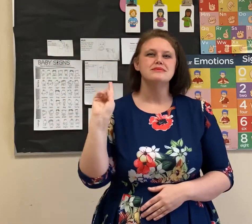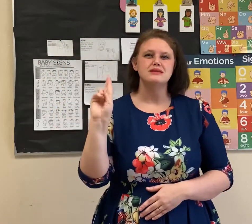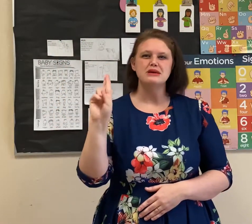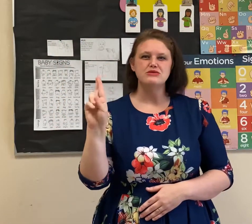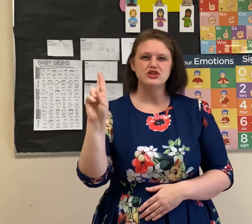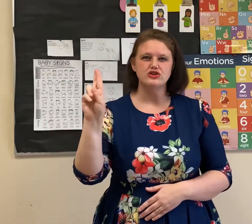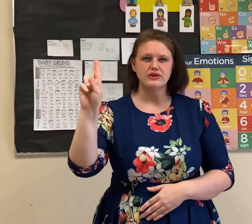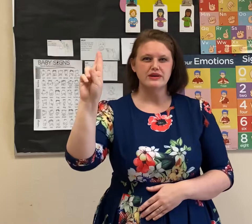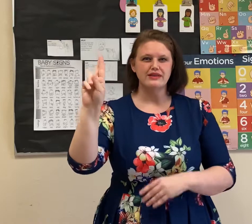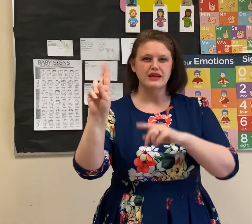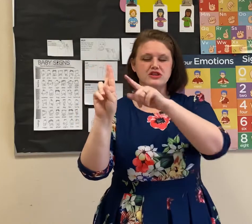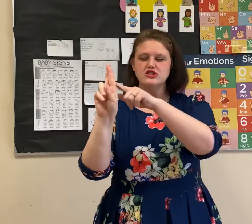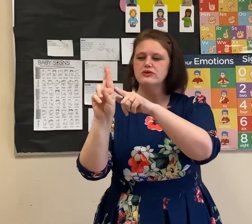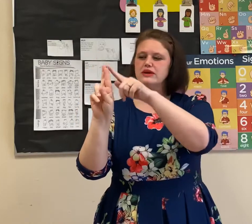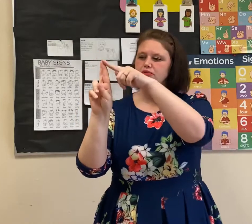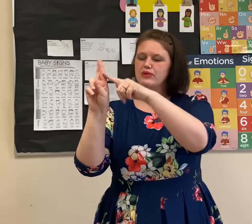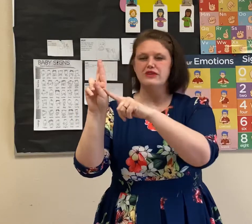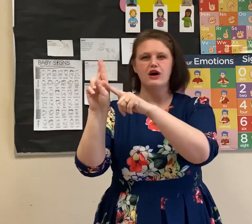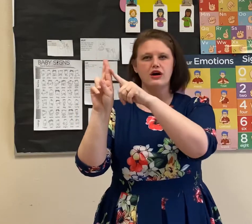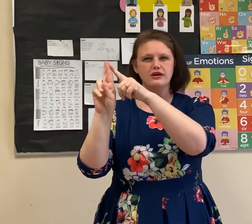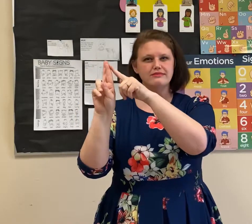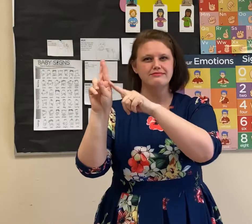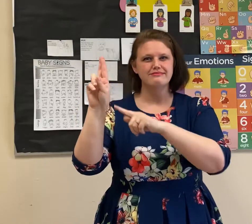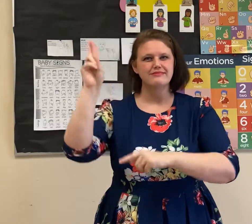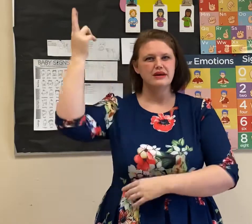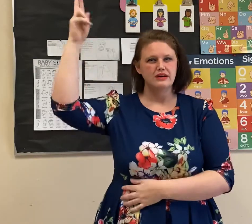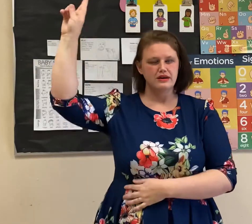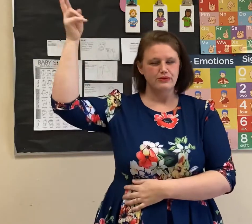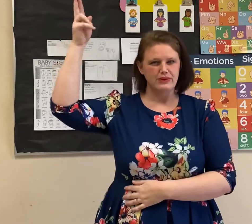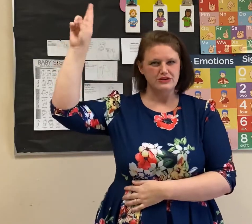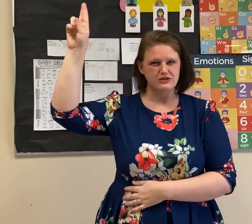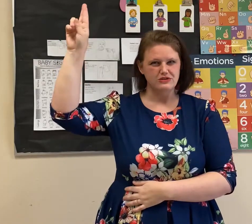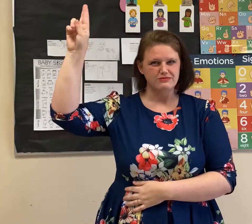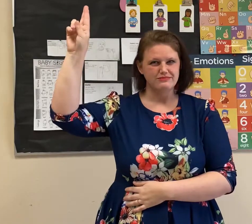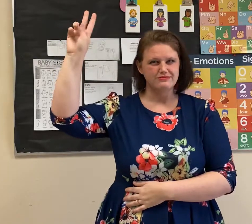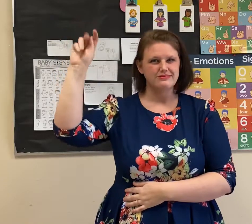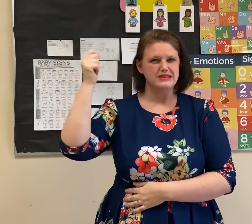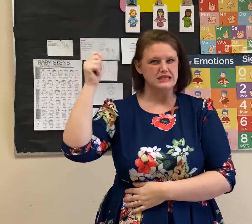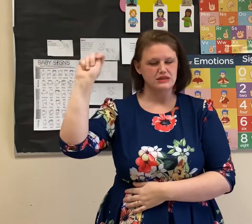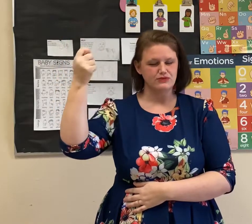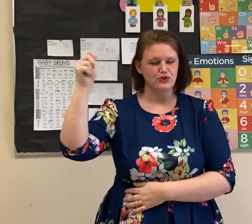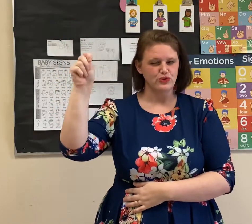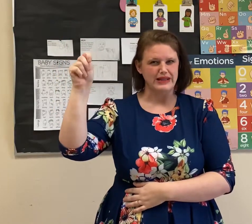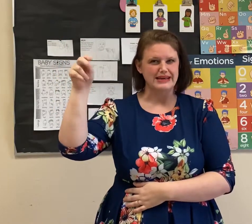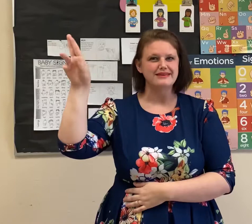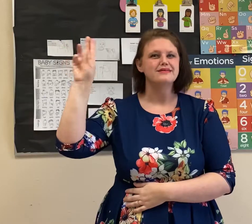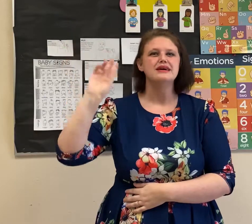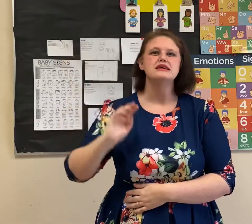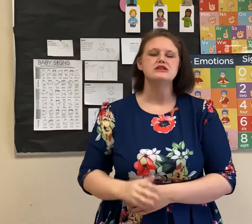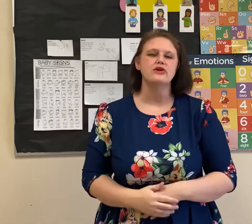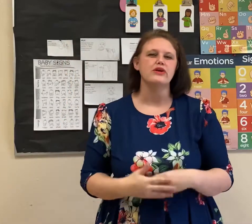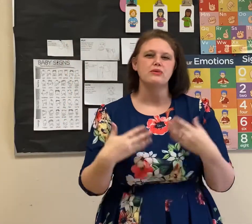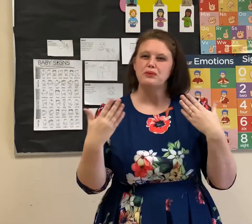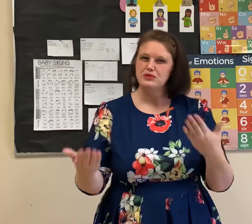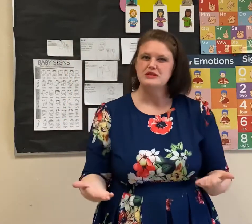Sometimes children like to do it with the R, restroom. T is for toilet. So they are both the